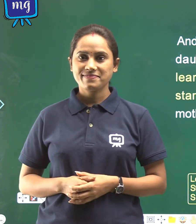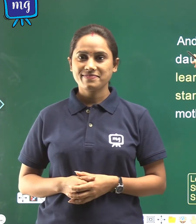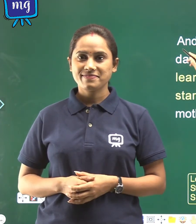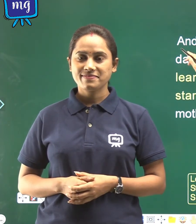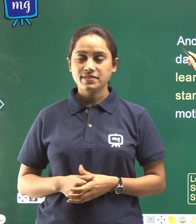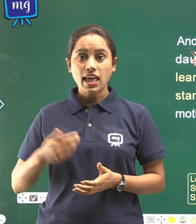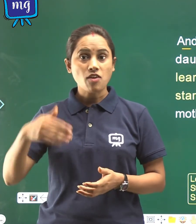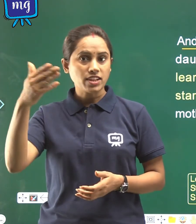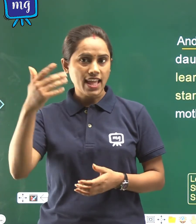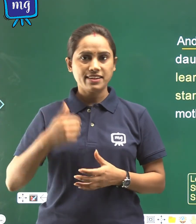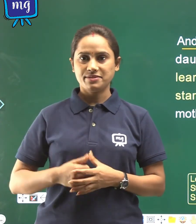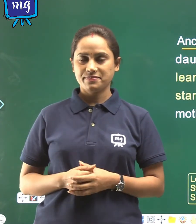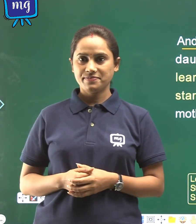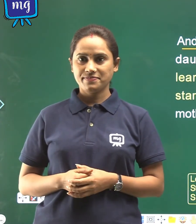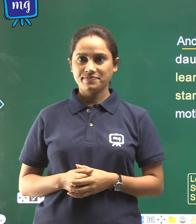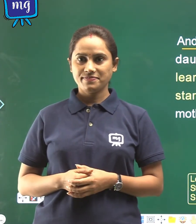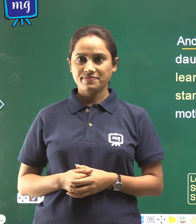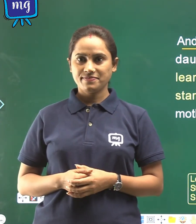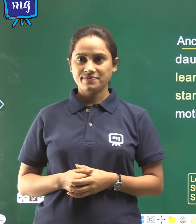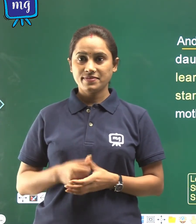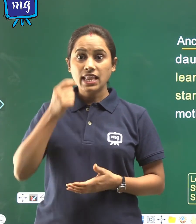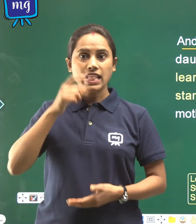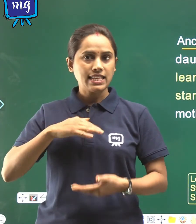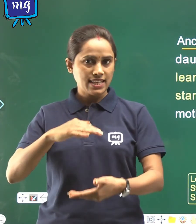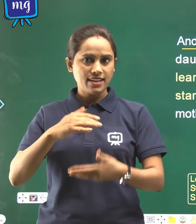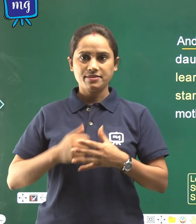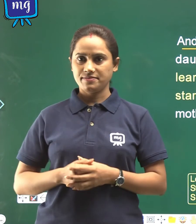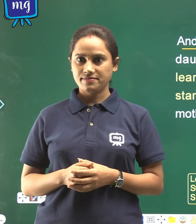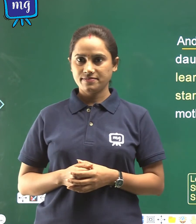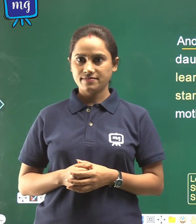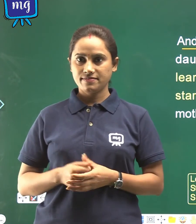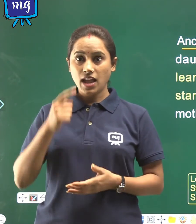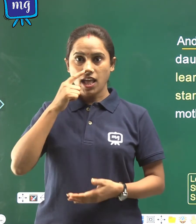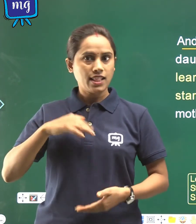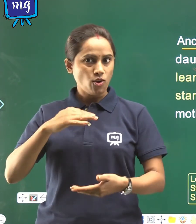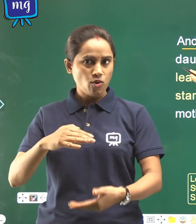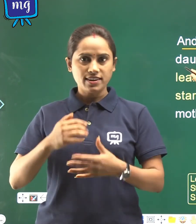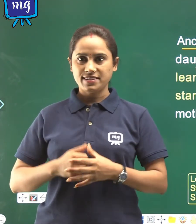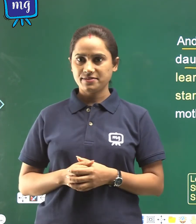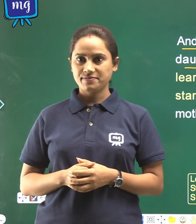And after that, the son, the daughter